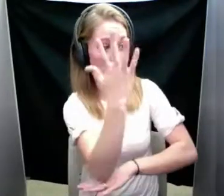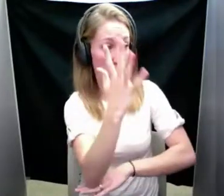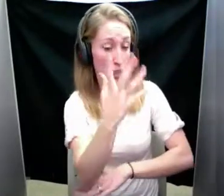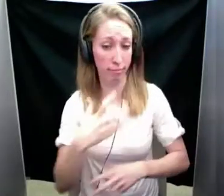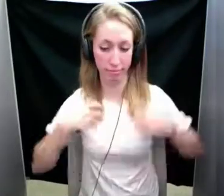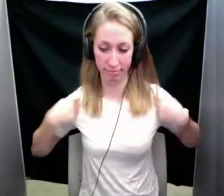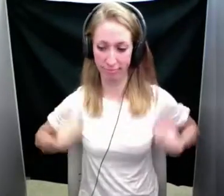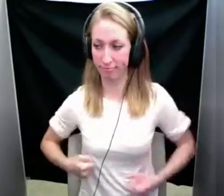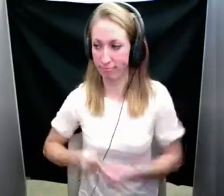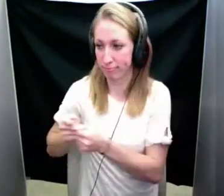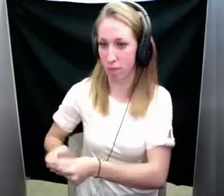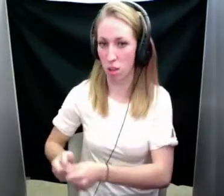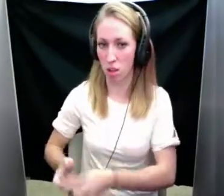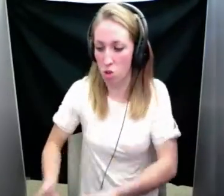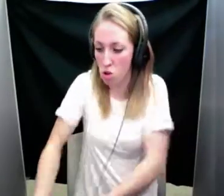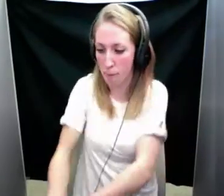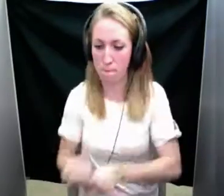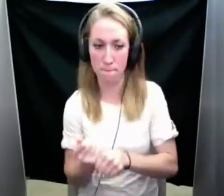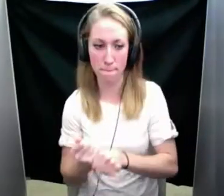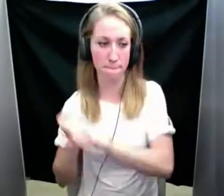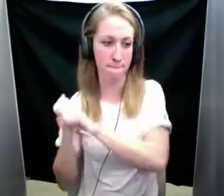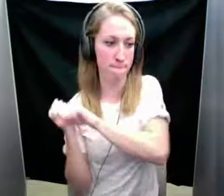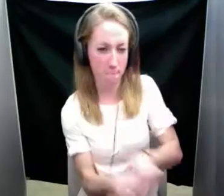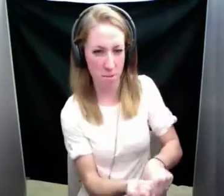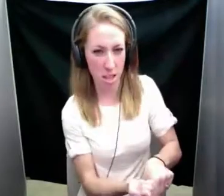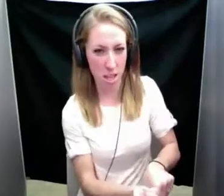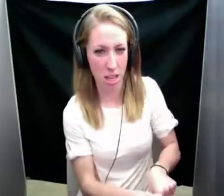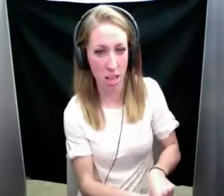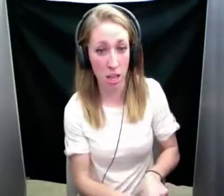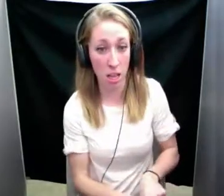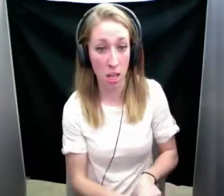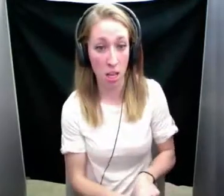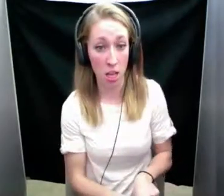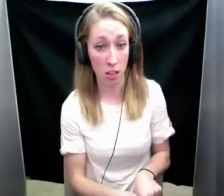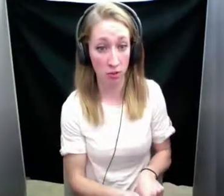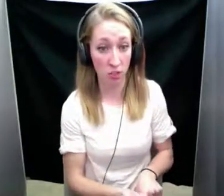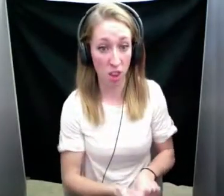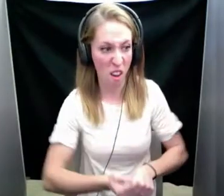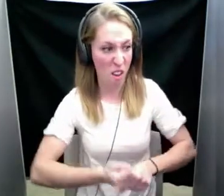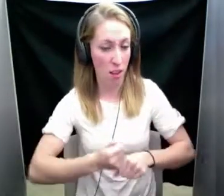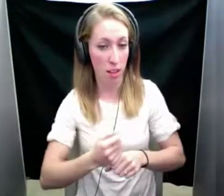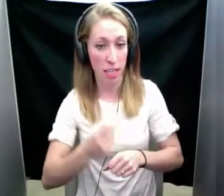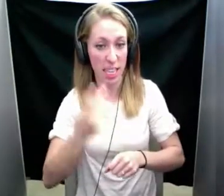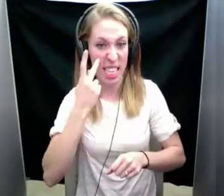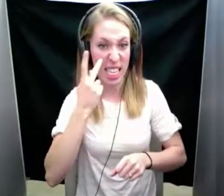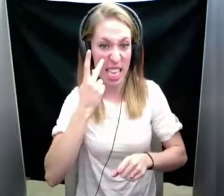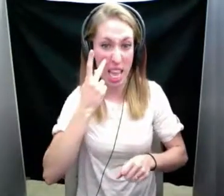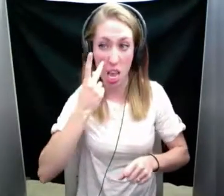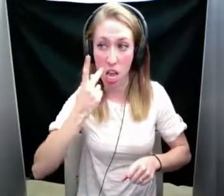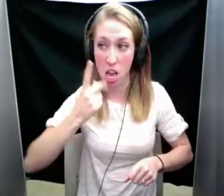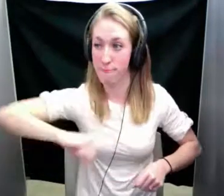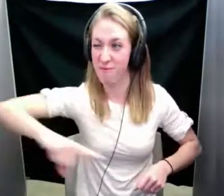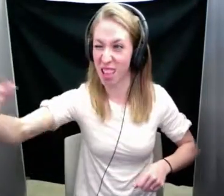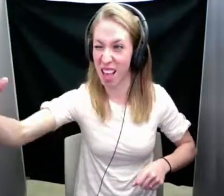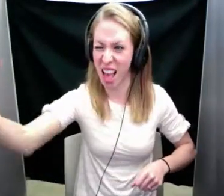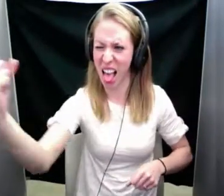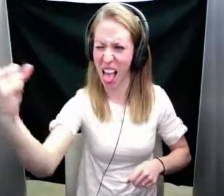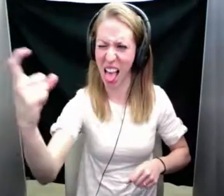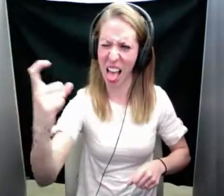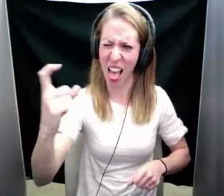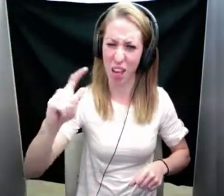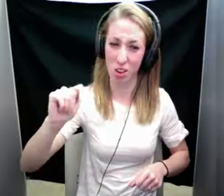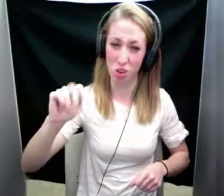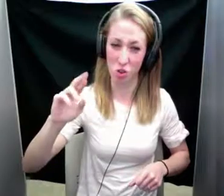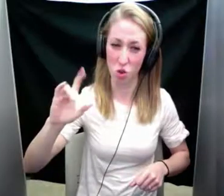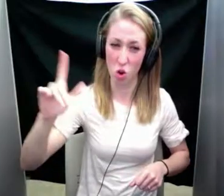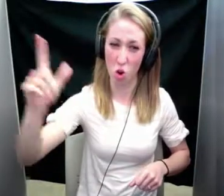down, got the axe, and started to chop. Oh! He had no sooner struck the first blow than again out of the woods comes this great big huge